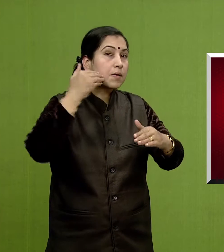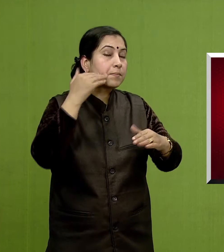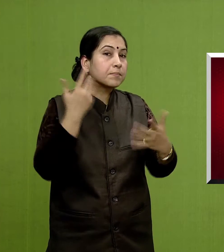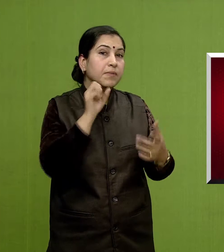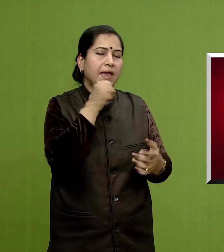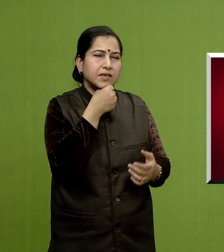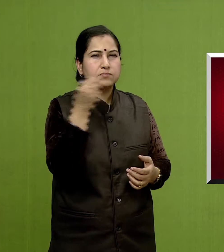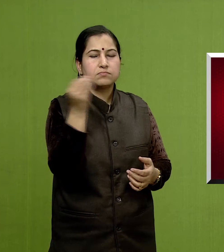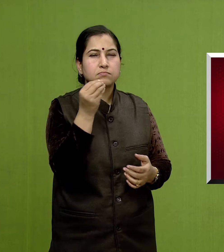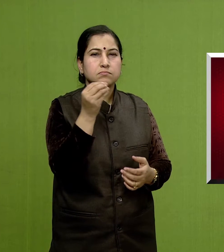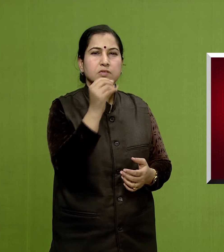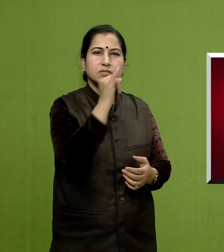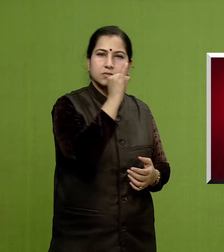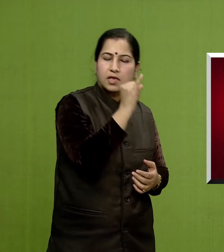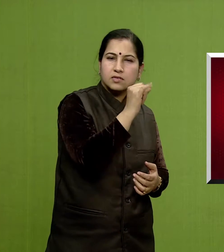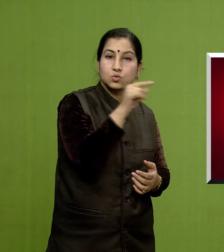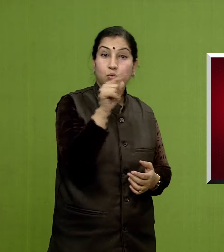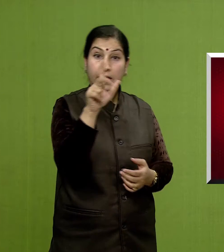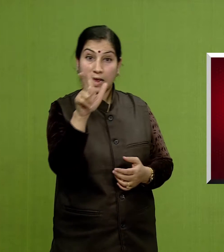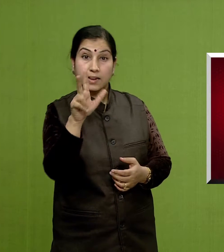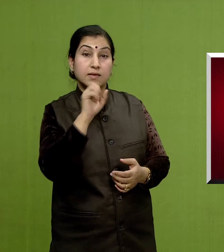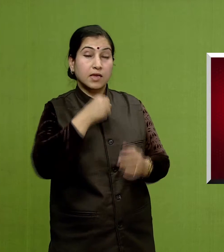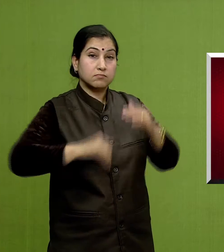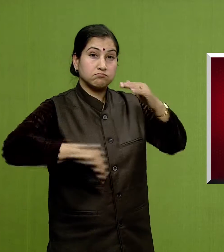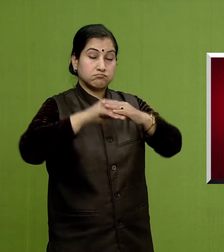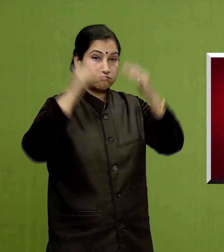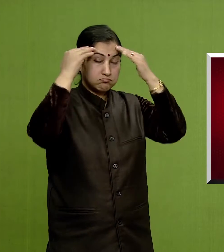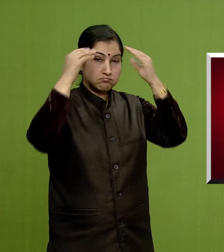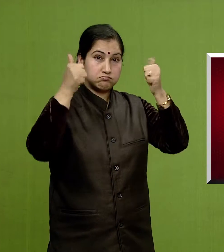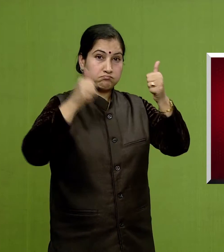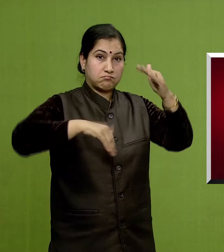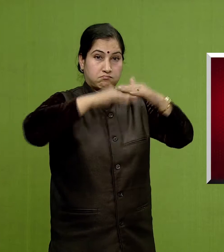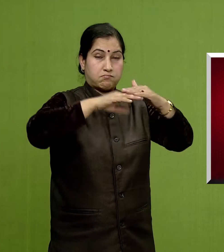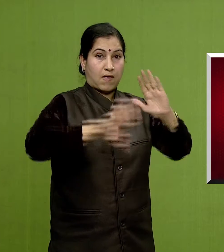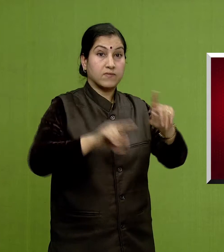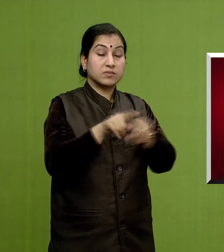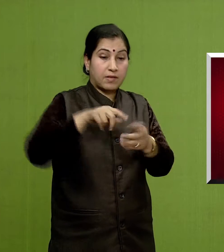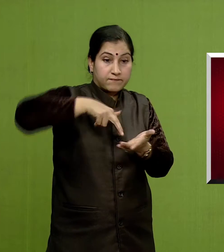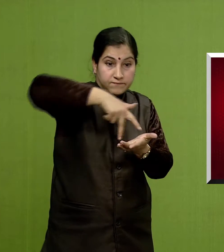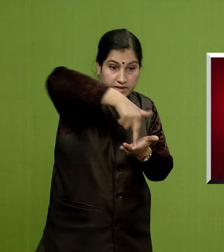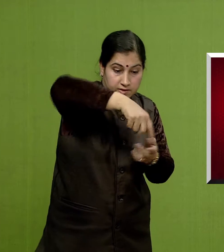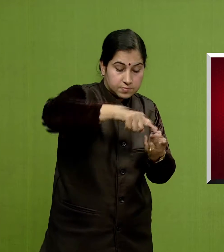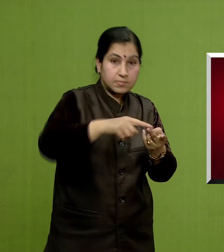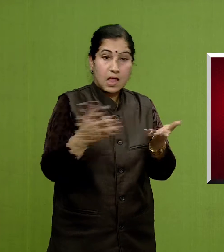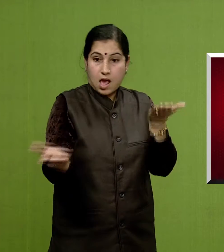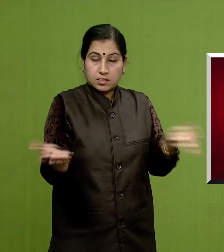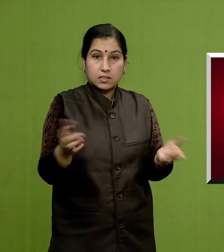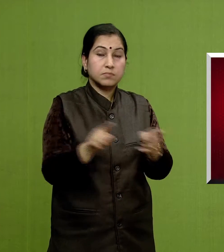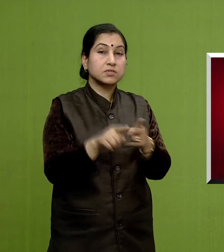of 6 to 8 years. Feet, hand, and nose reach